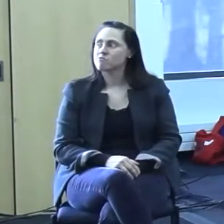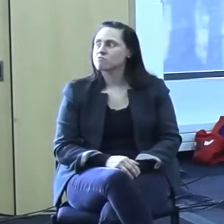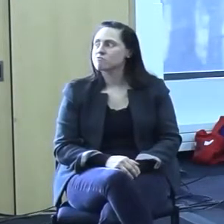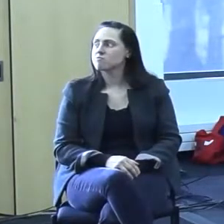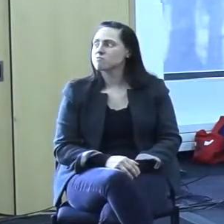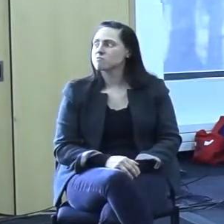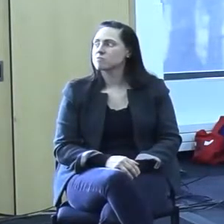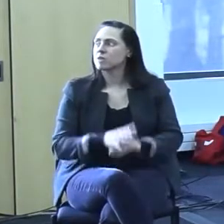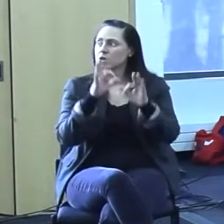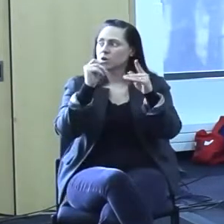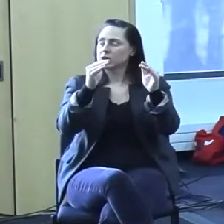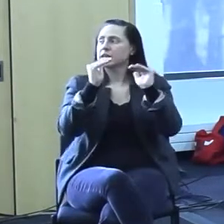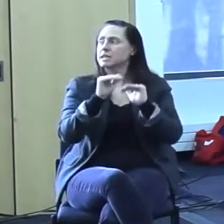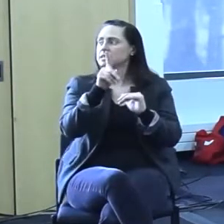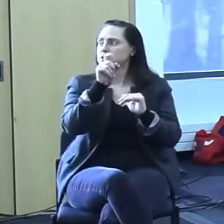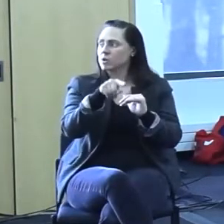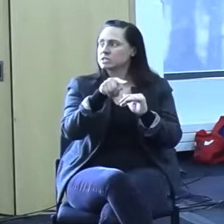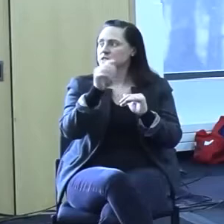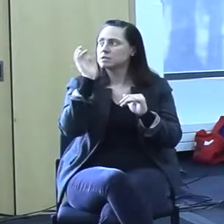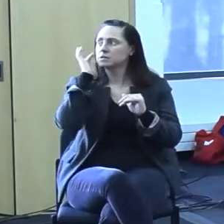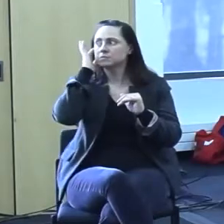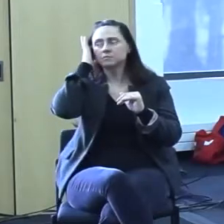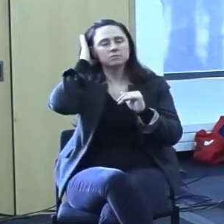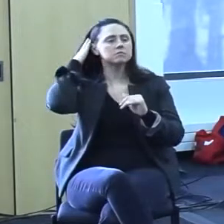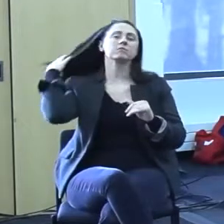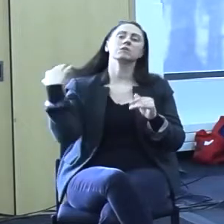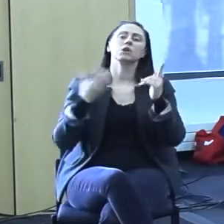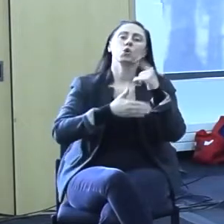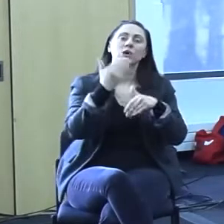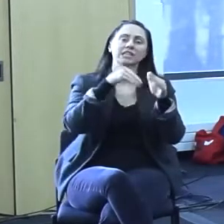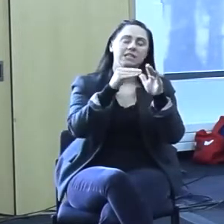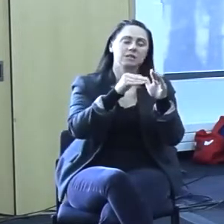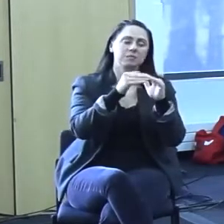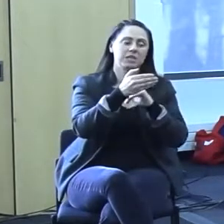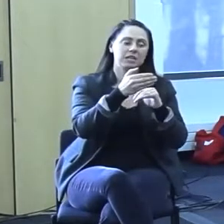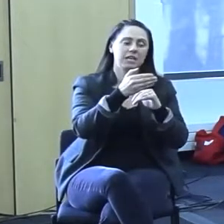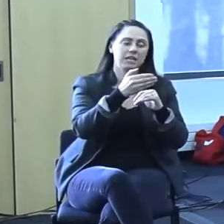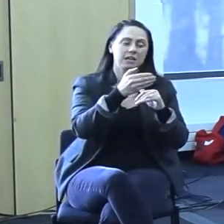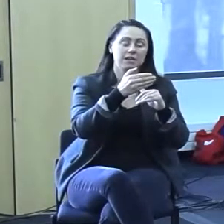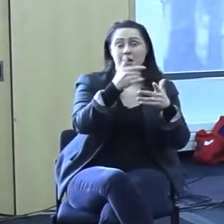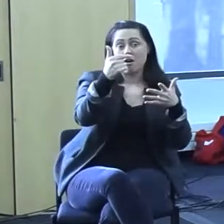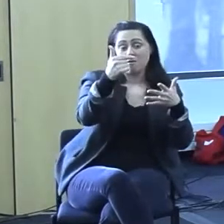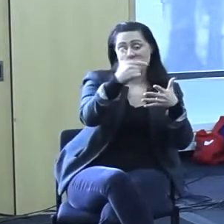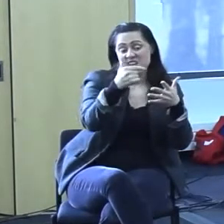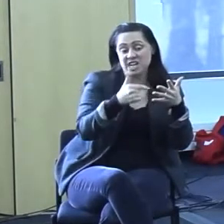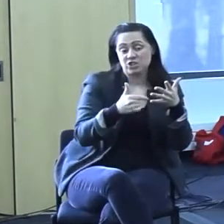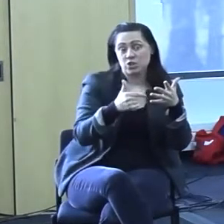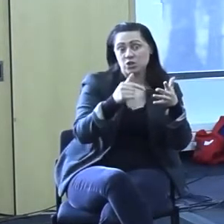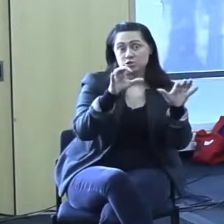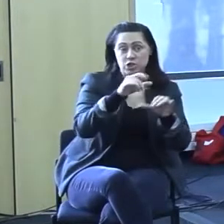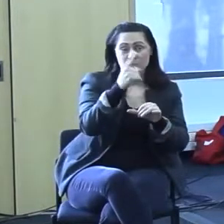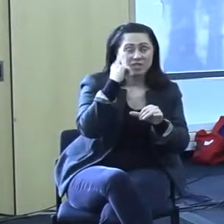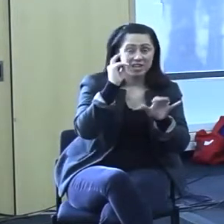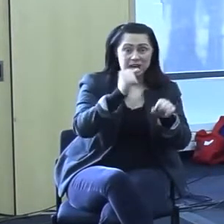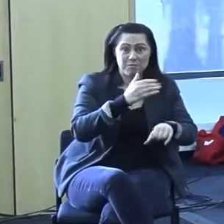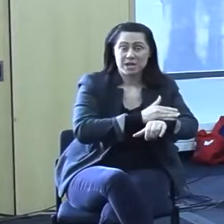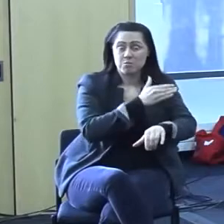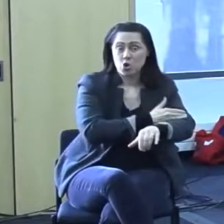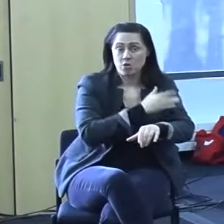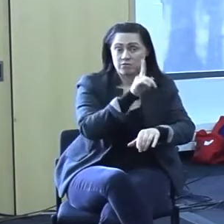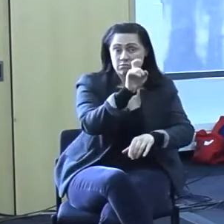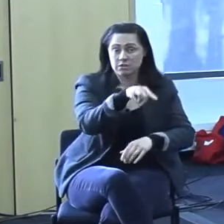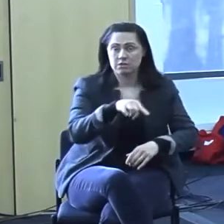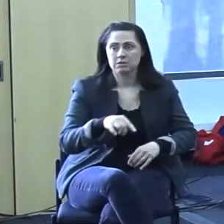All right, so our next question is, what accessibility feature do you think can be improved?